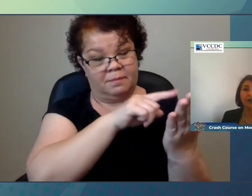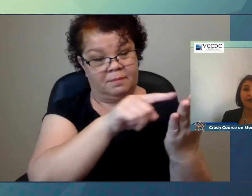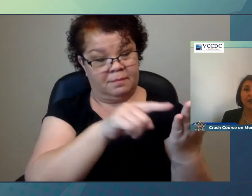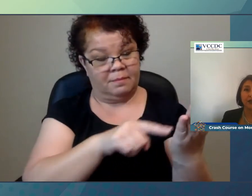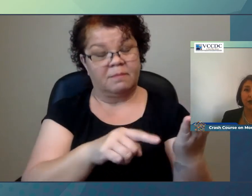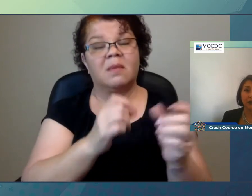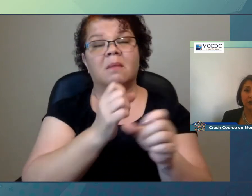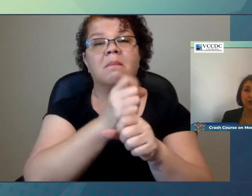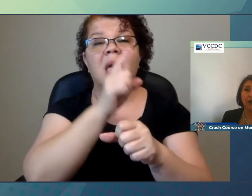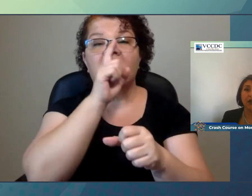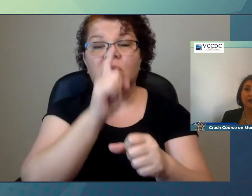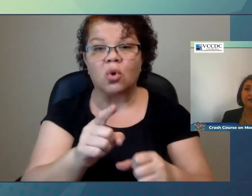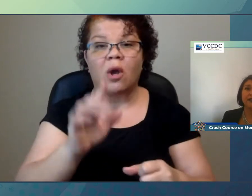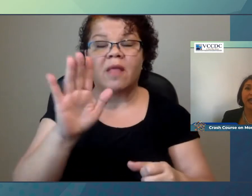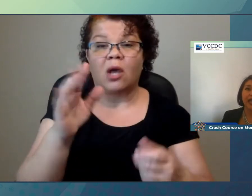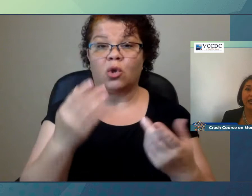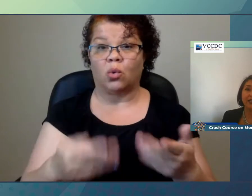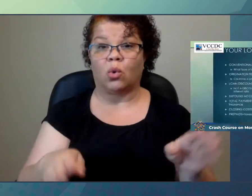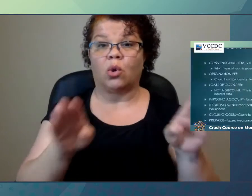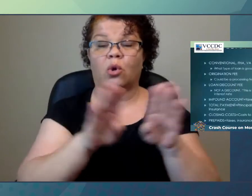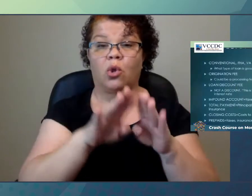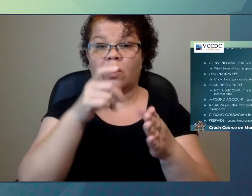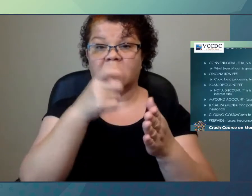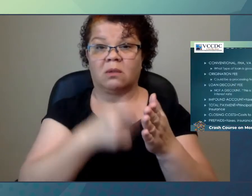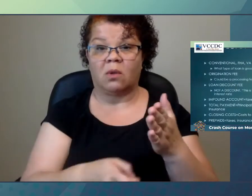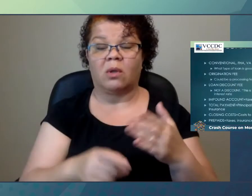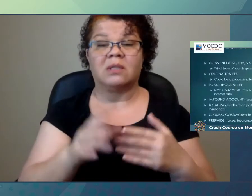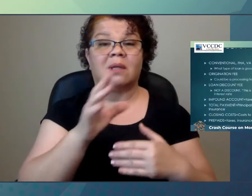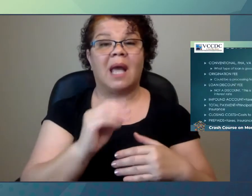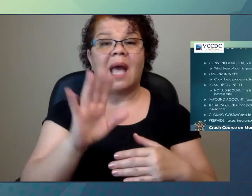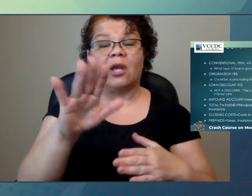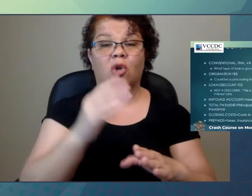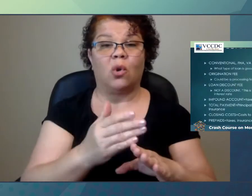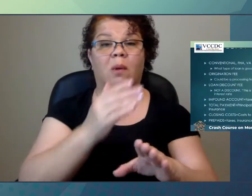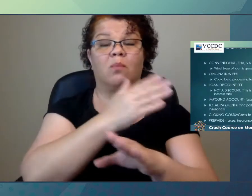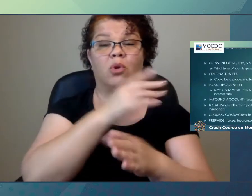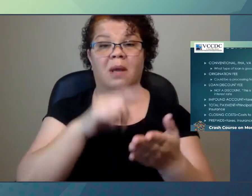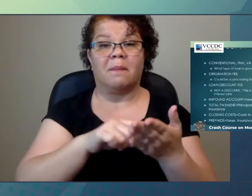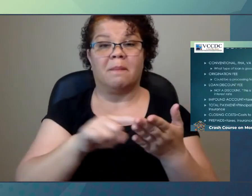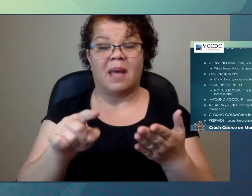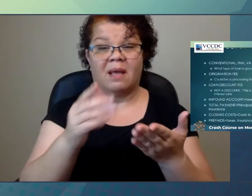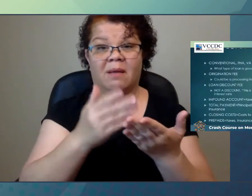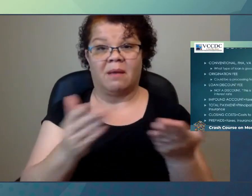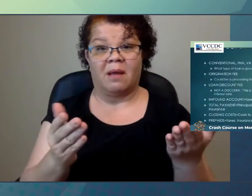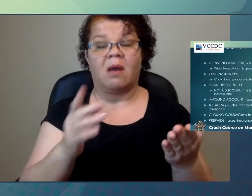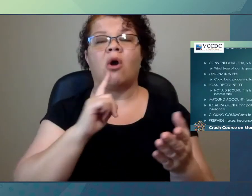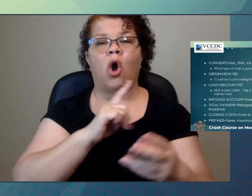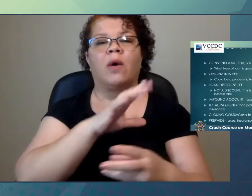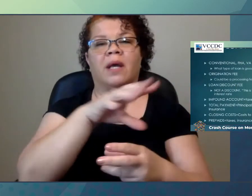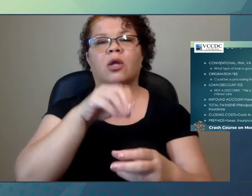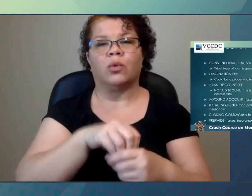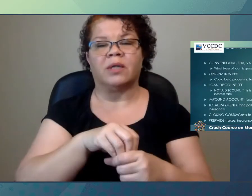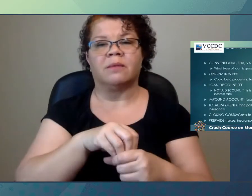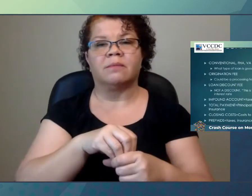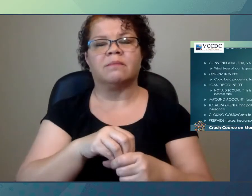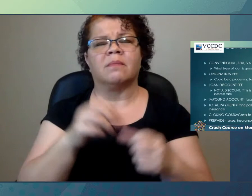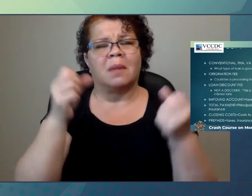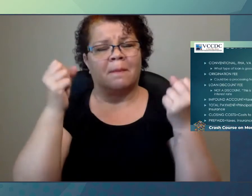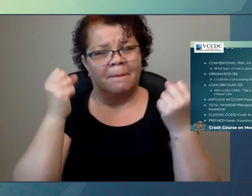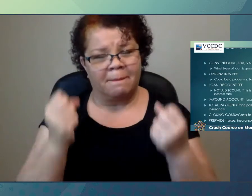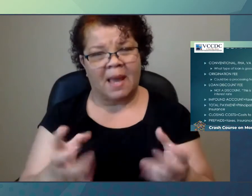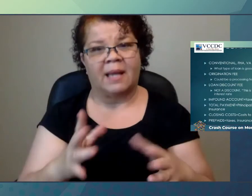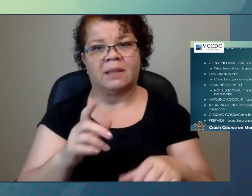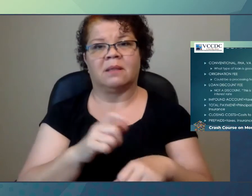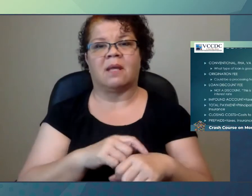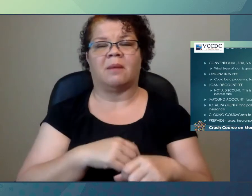sure that your closing costs and your prepaid items are included. Many times I have seen